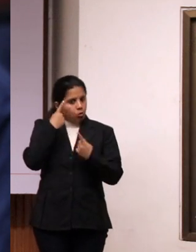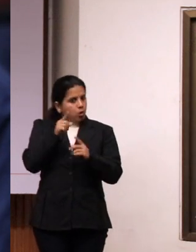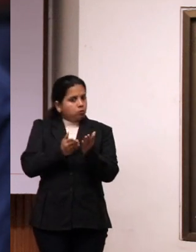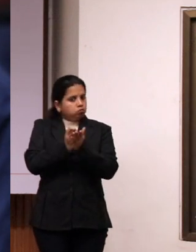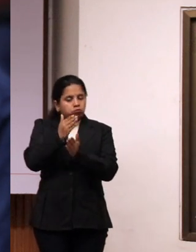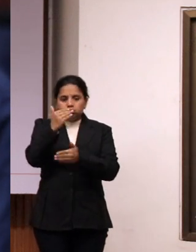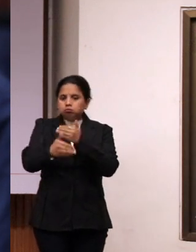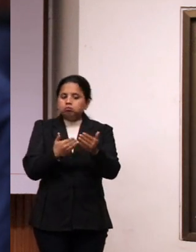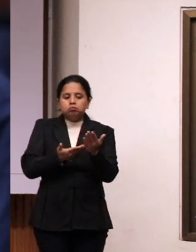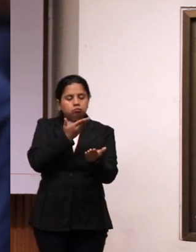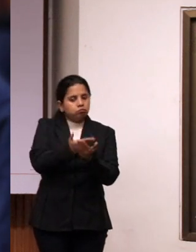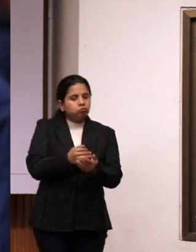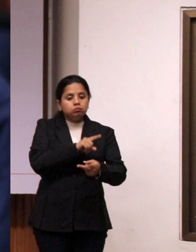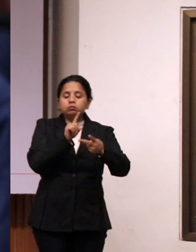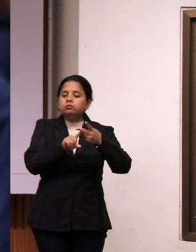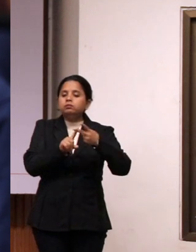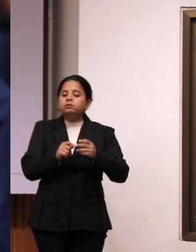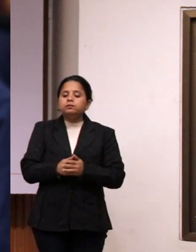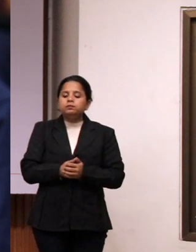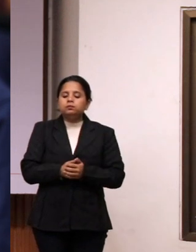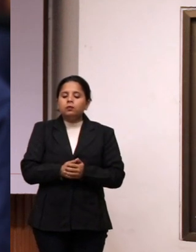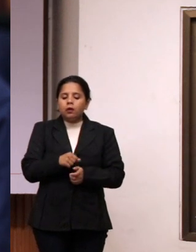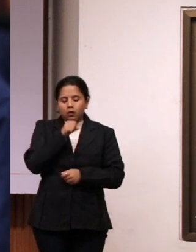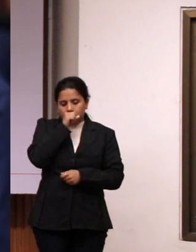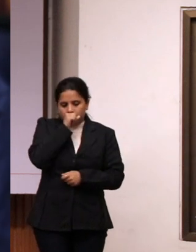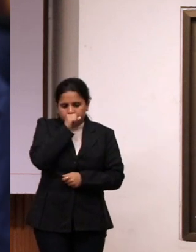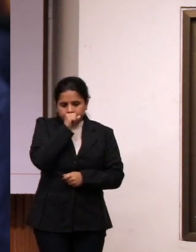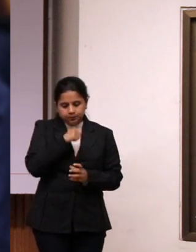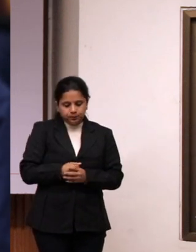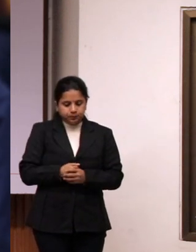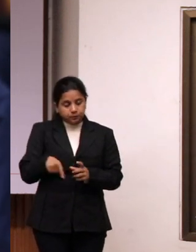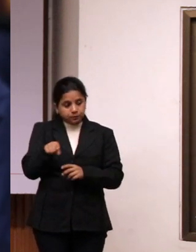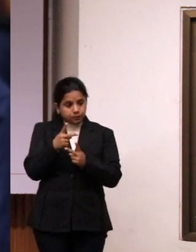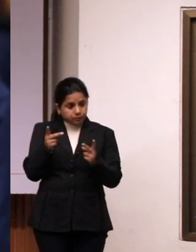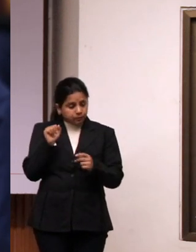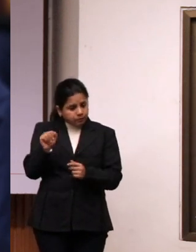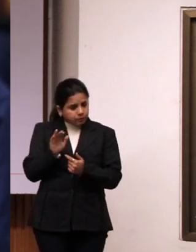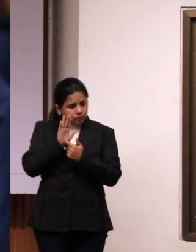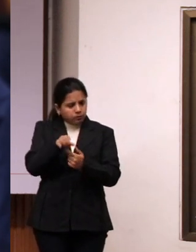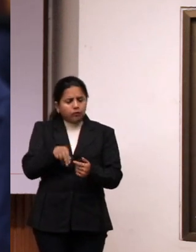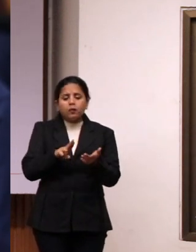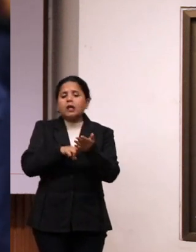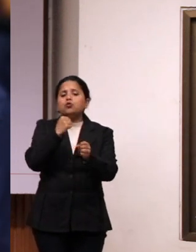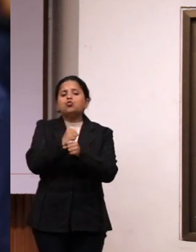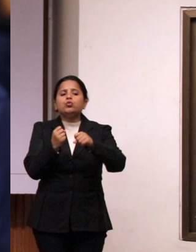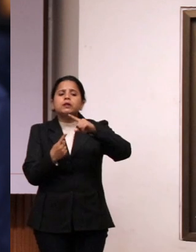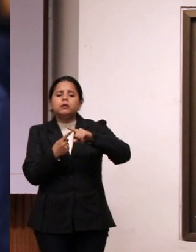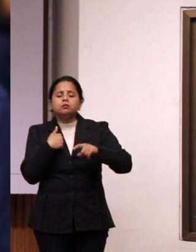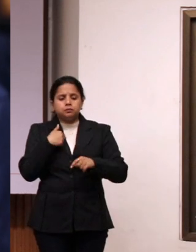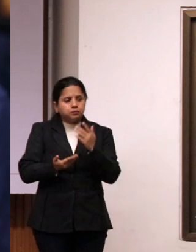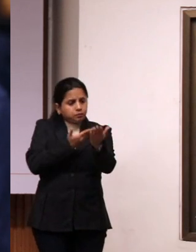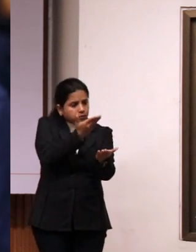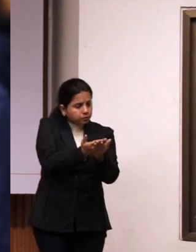One, and secondly, to just address your concerns, Mr. Khudsar, The NGT, my